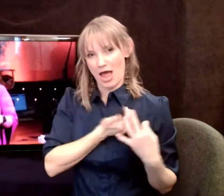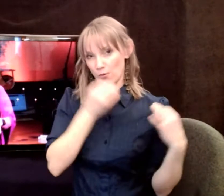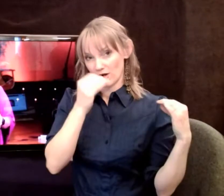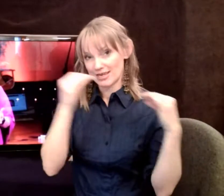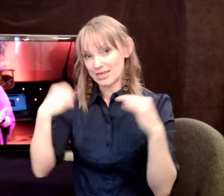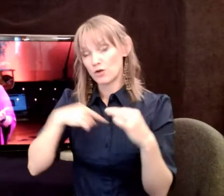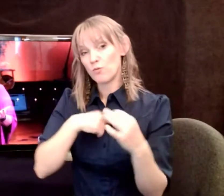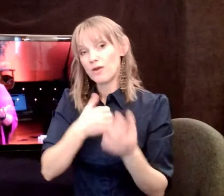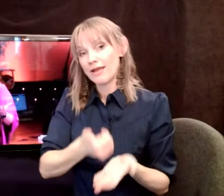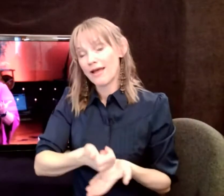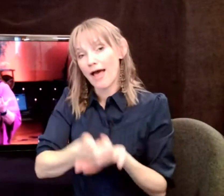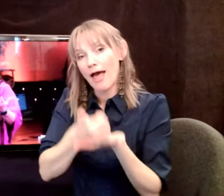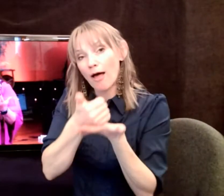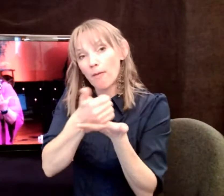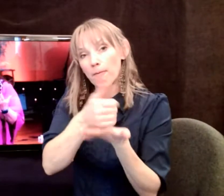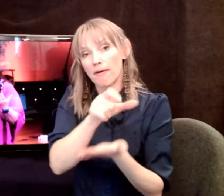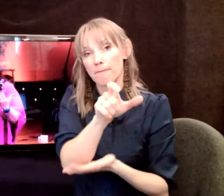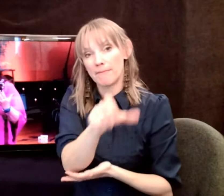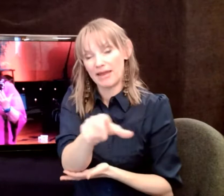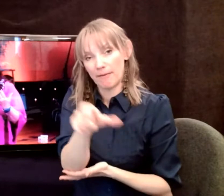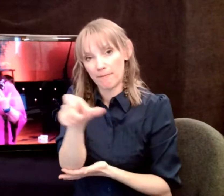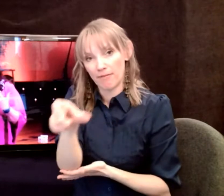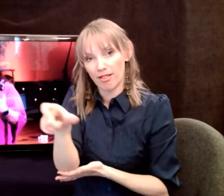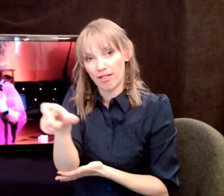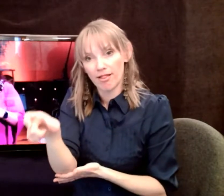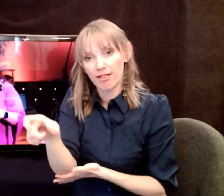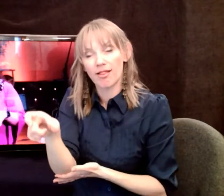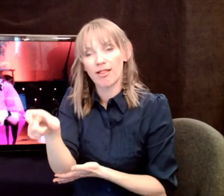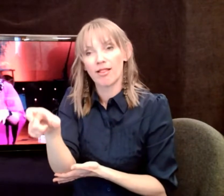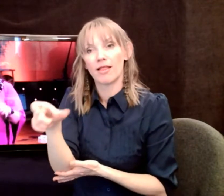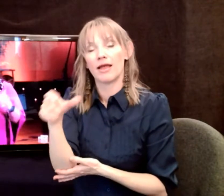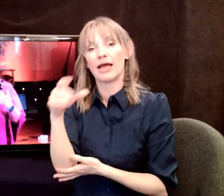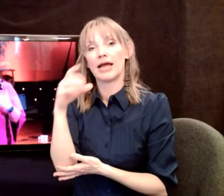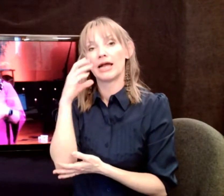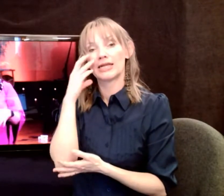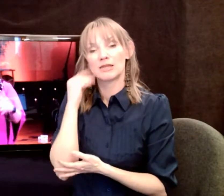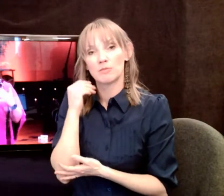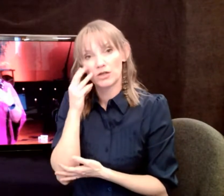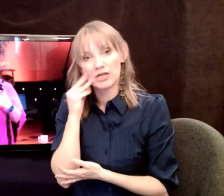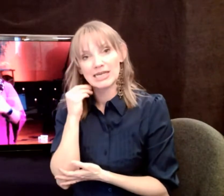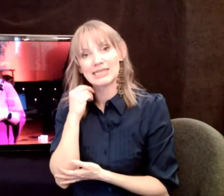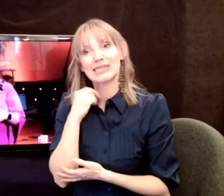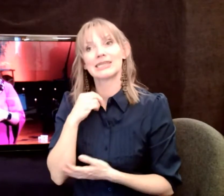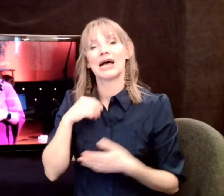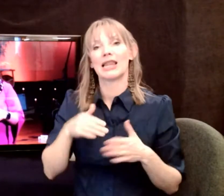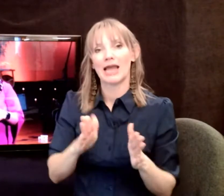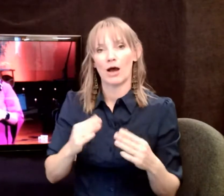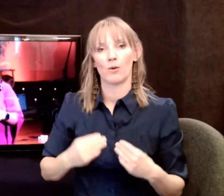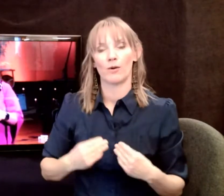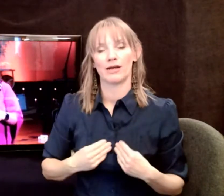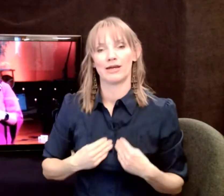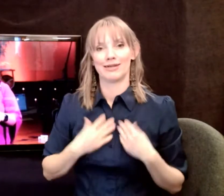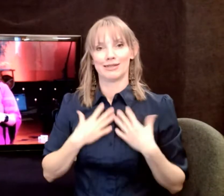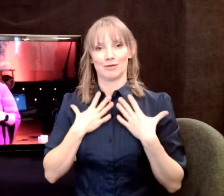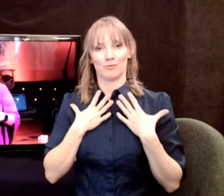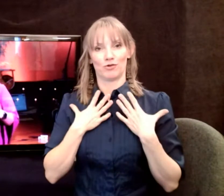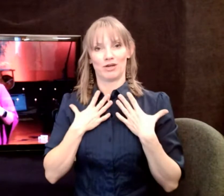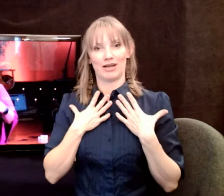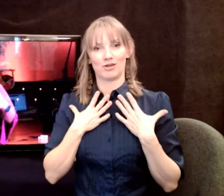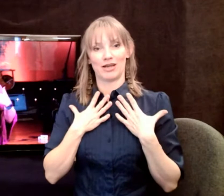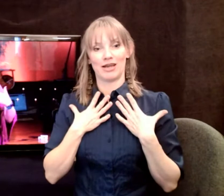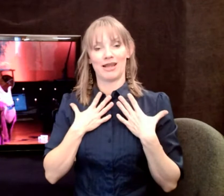help people to experience and allow inspiration that then allows